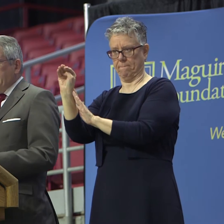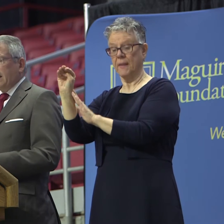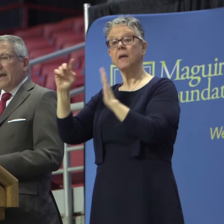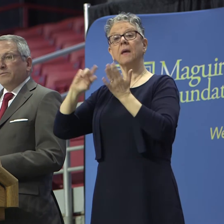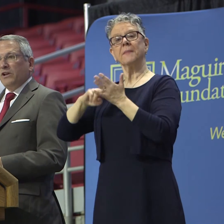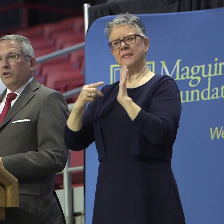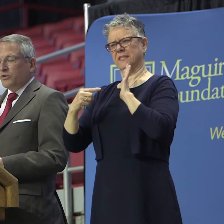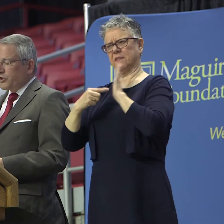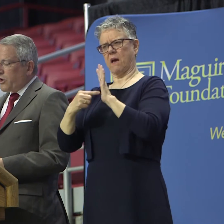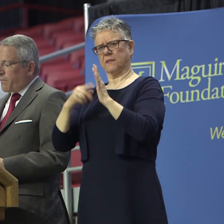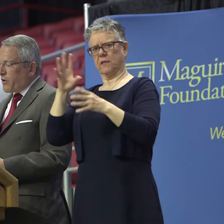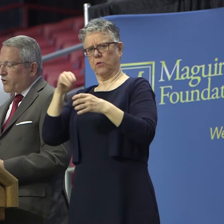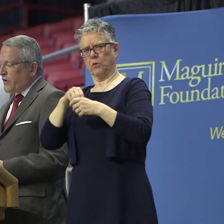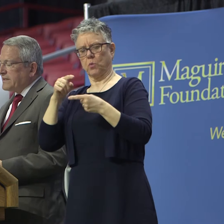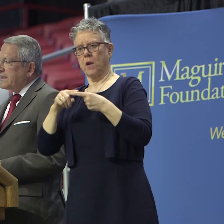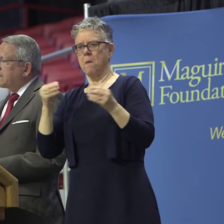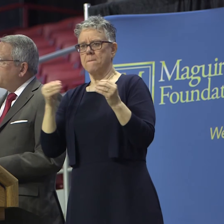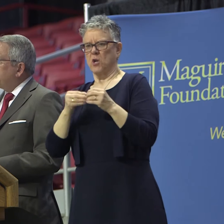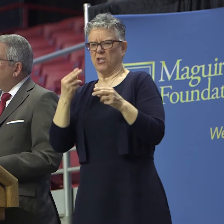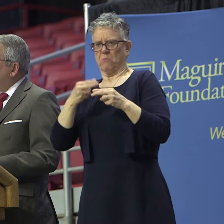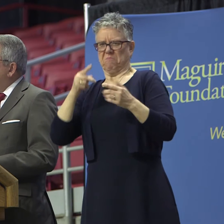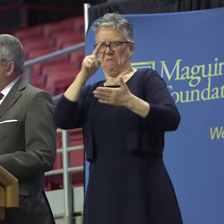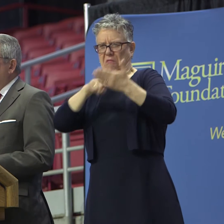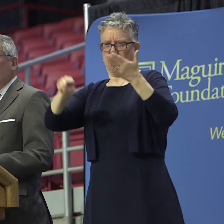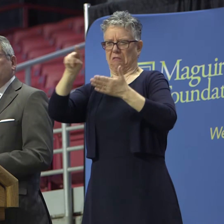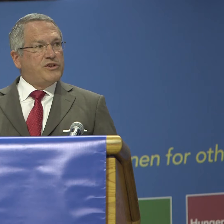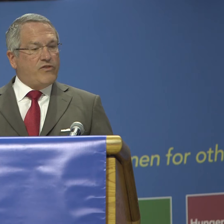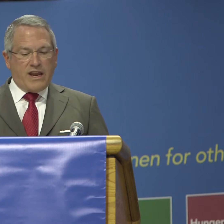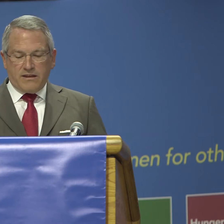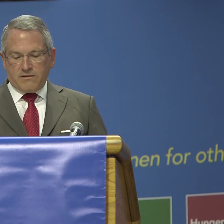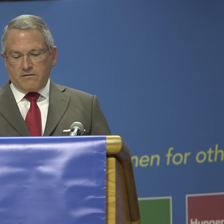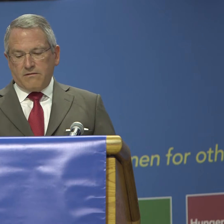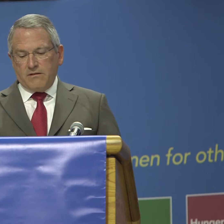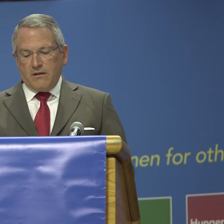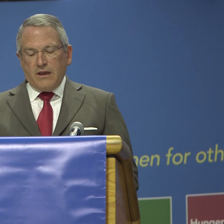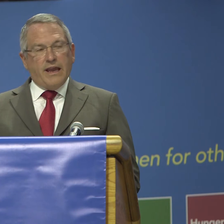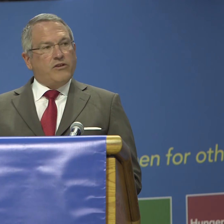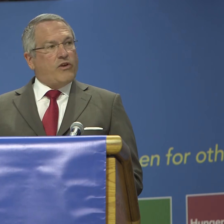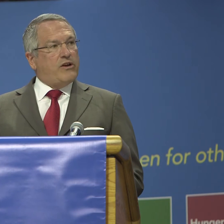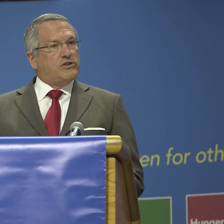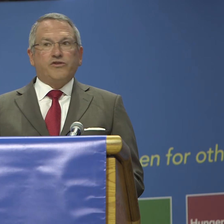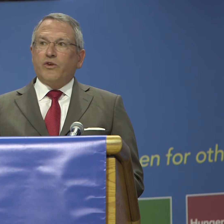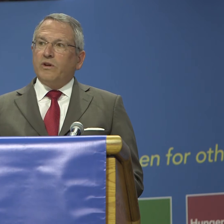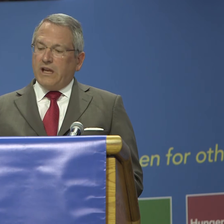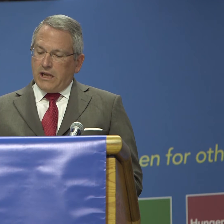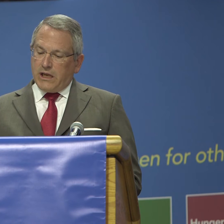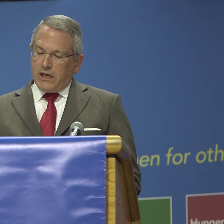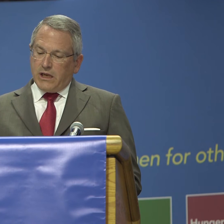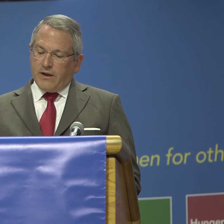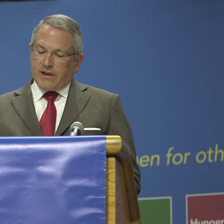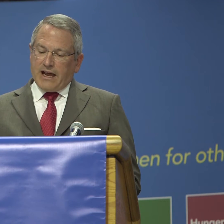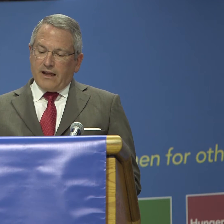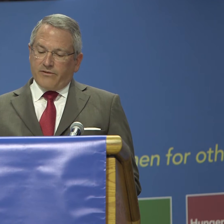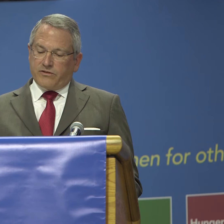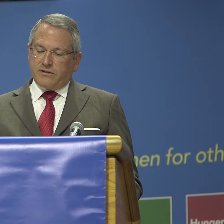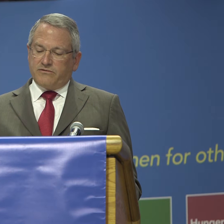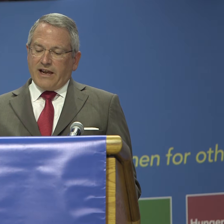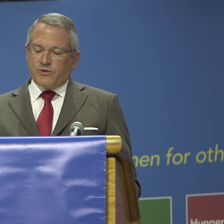Signs of these times include sharper criticism of tuition rates and greater scrutiny